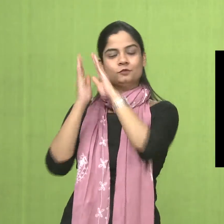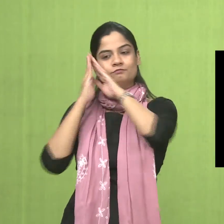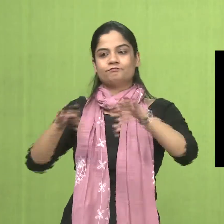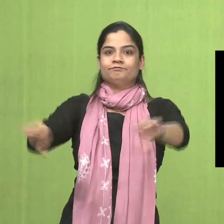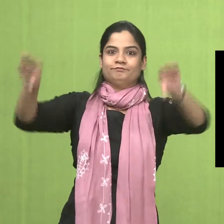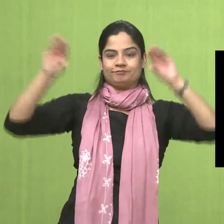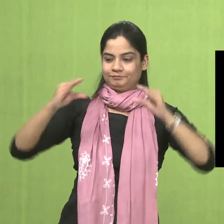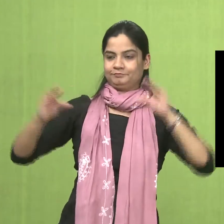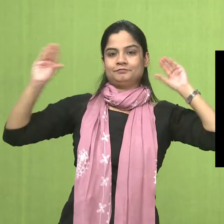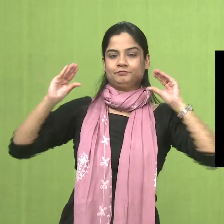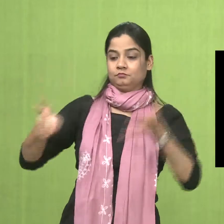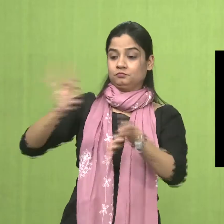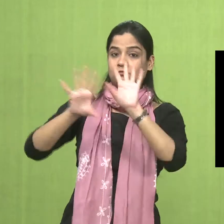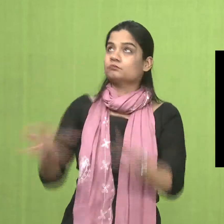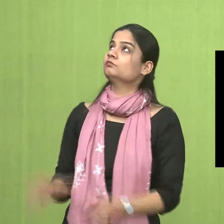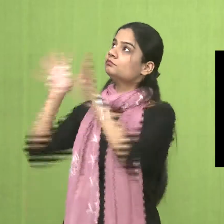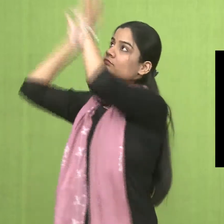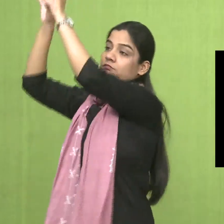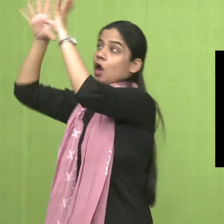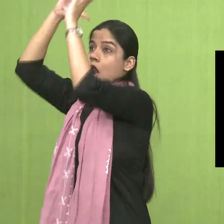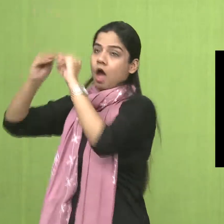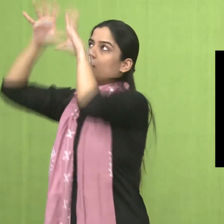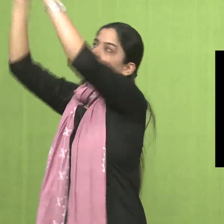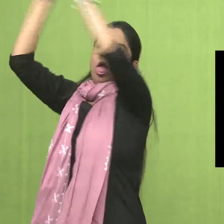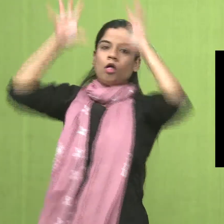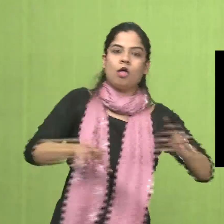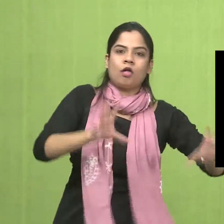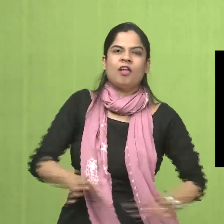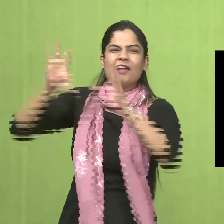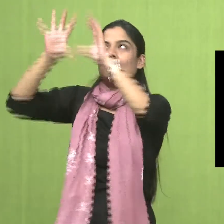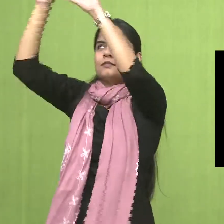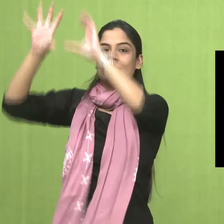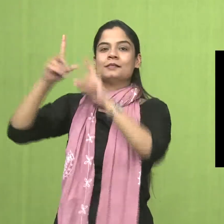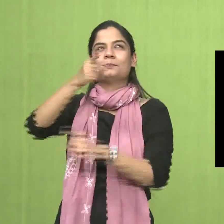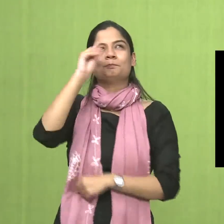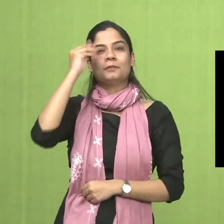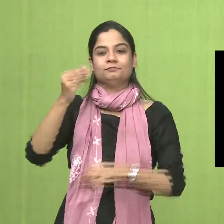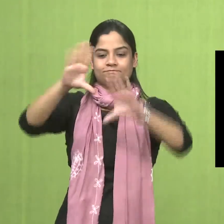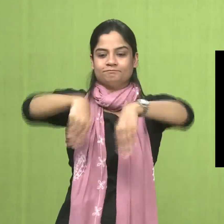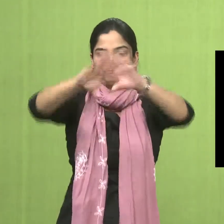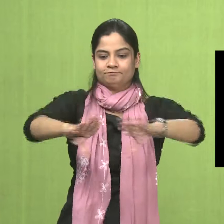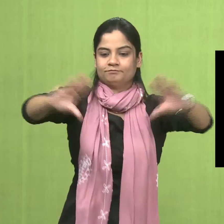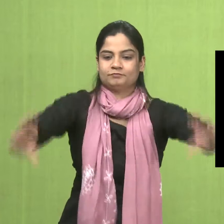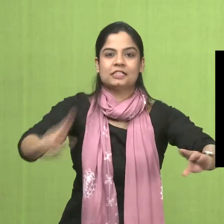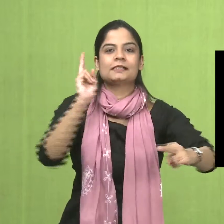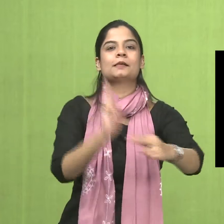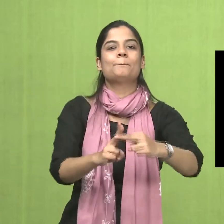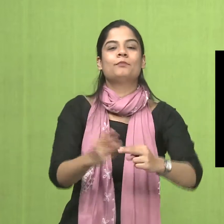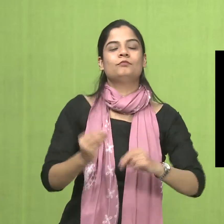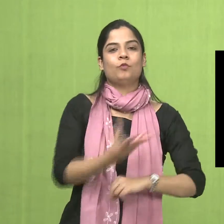When you're using a blanket for your night every day, just keep it on your bed, fold it and keep it on your bed. Don't keep it in the almirah every